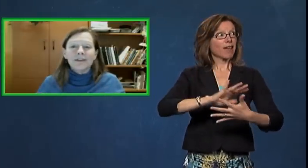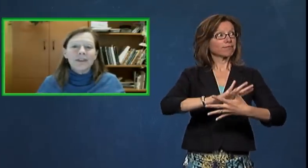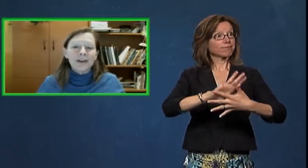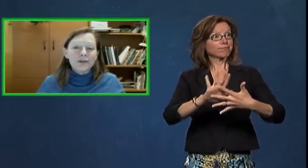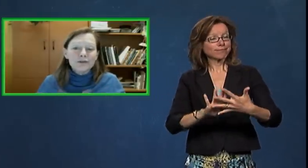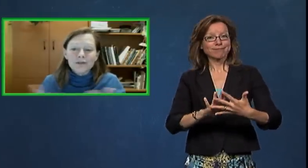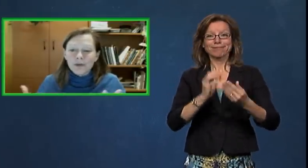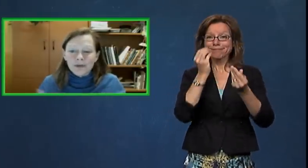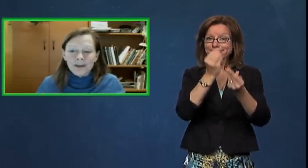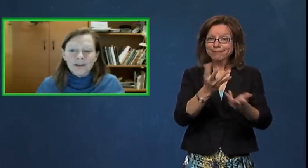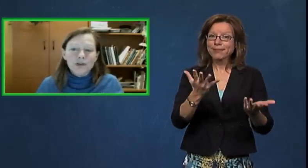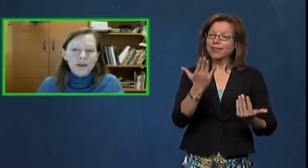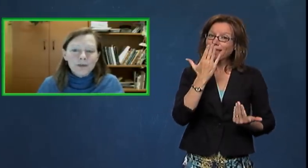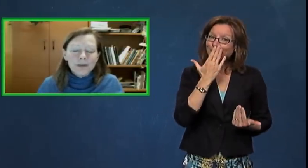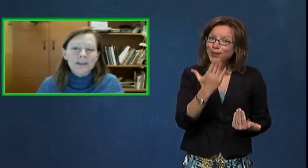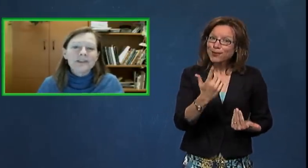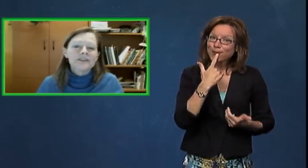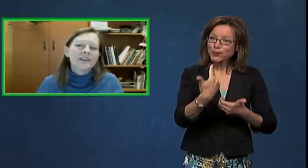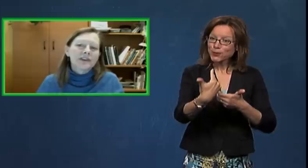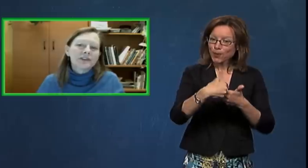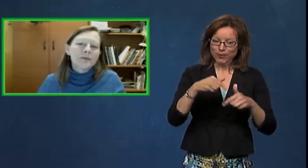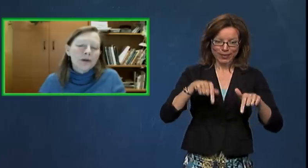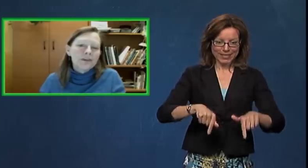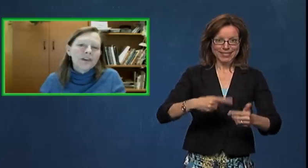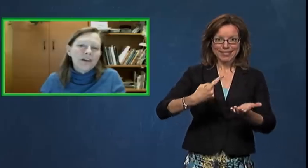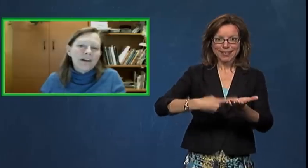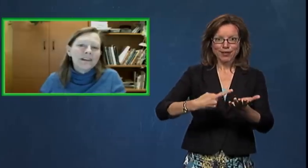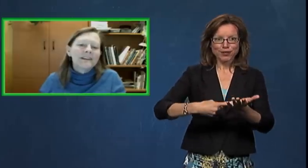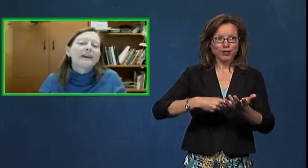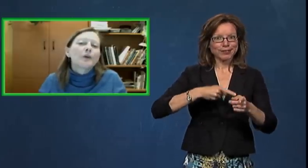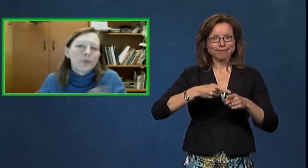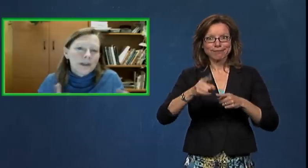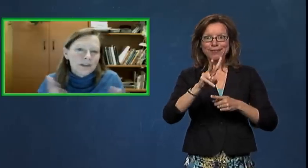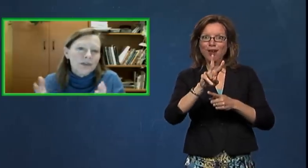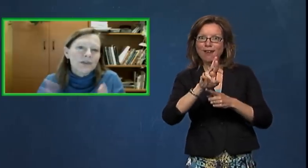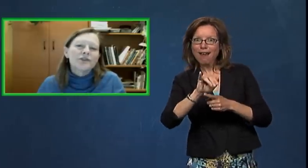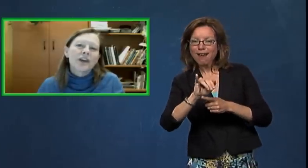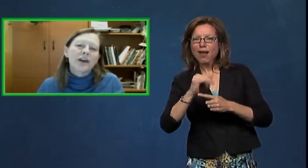say thank you for joining me in this discussion about VRI, and I